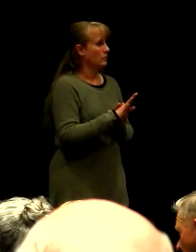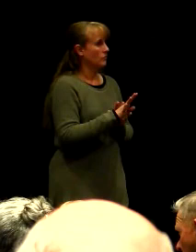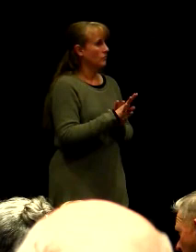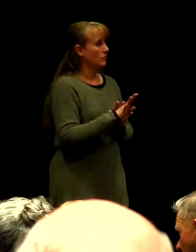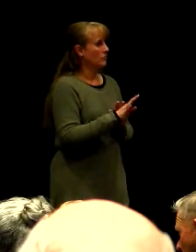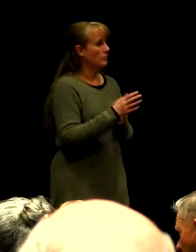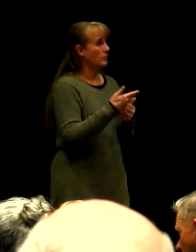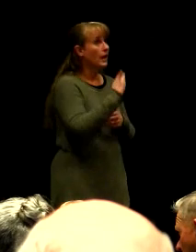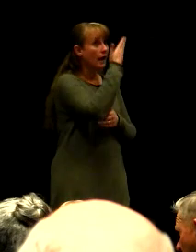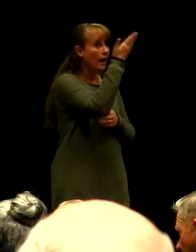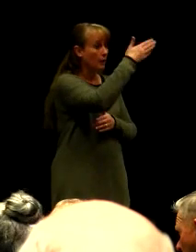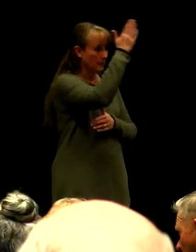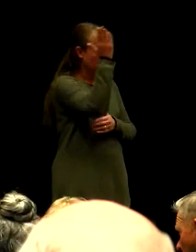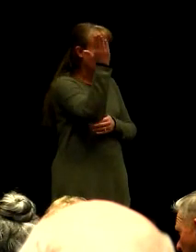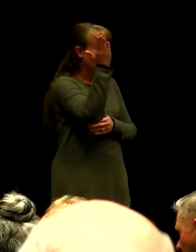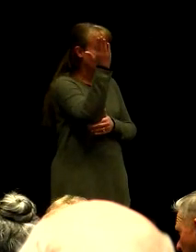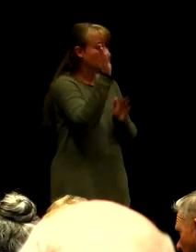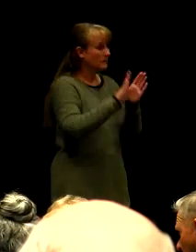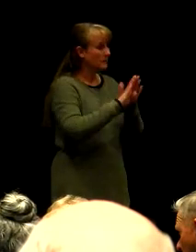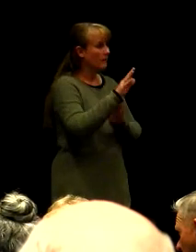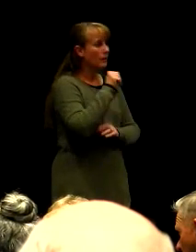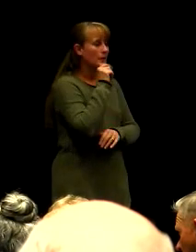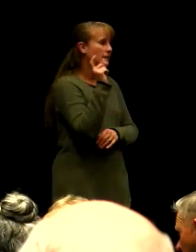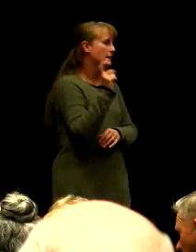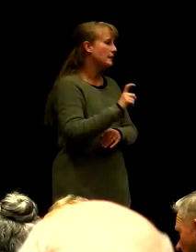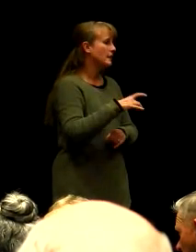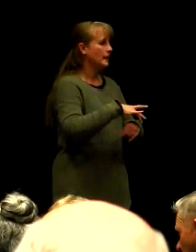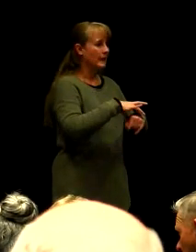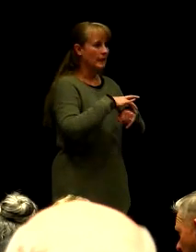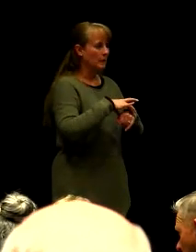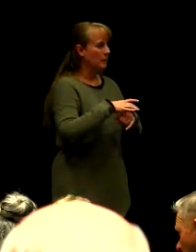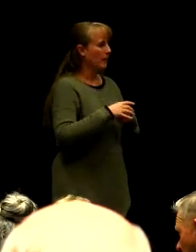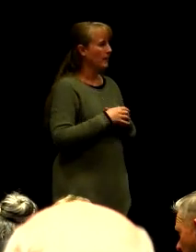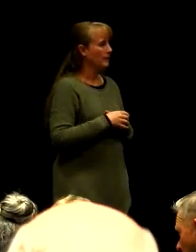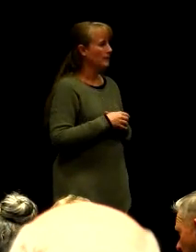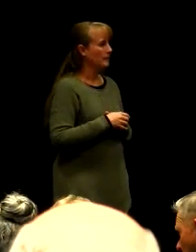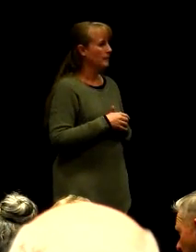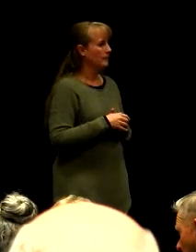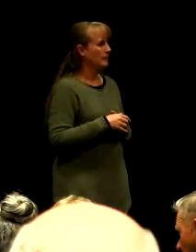in space without needing a planet,